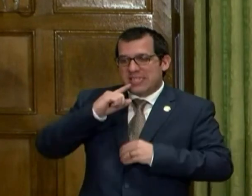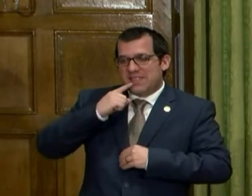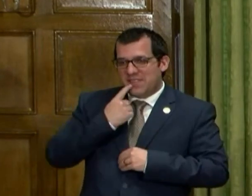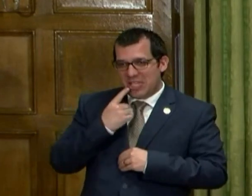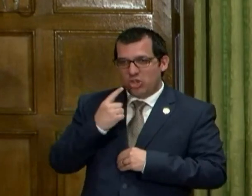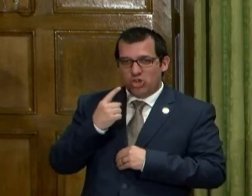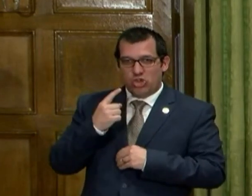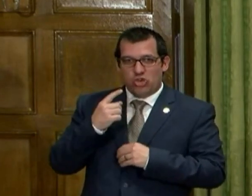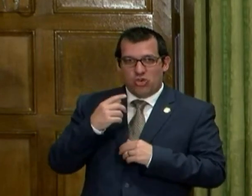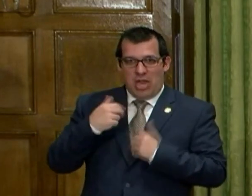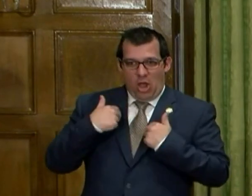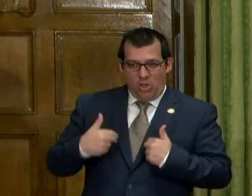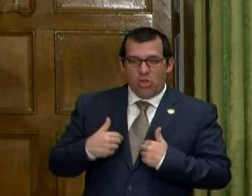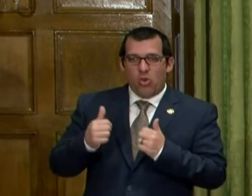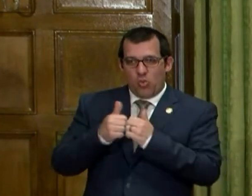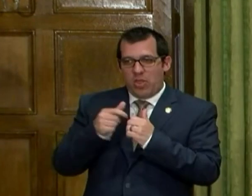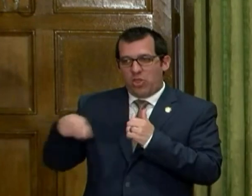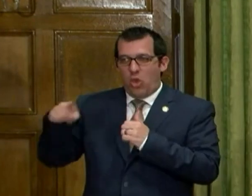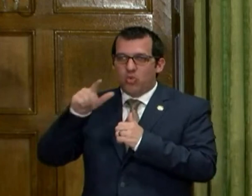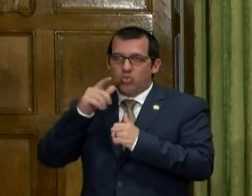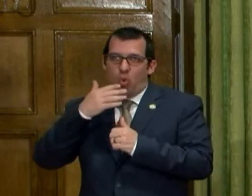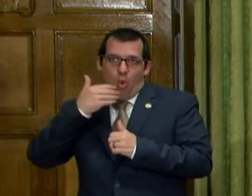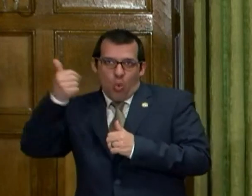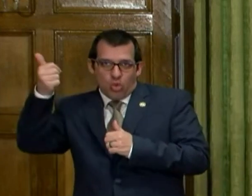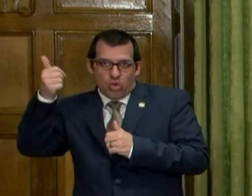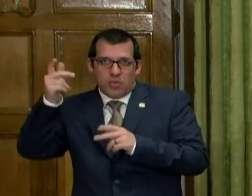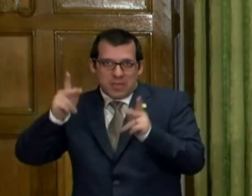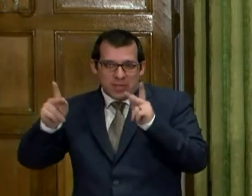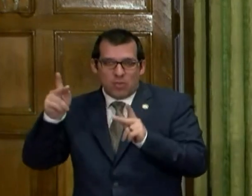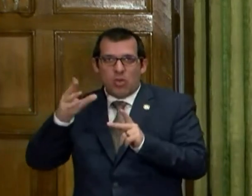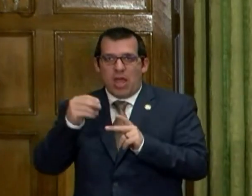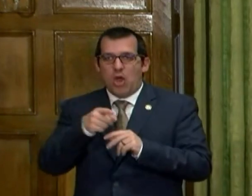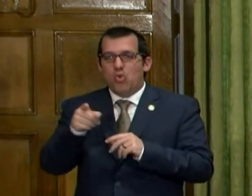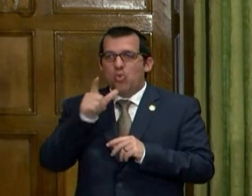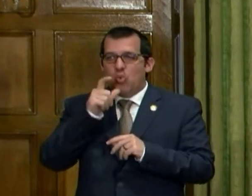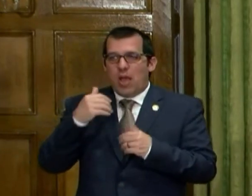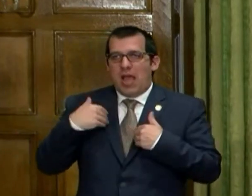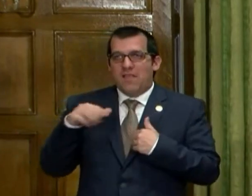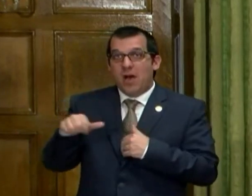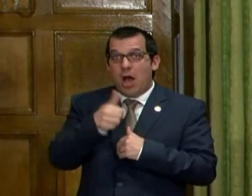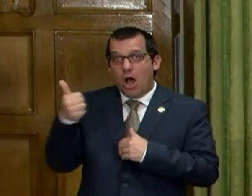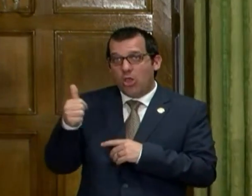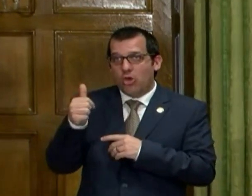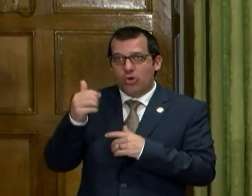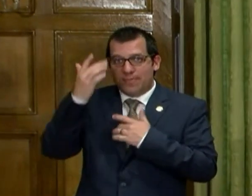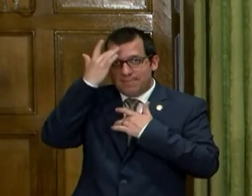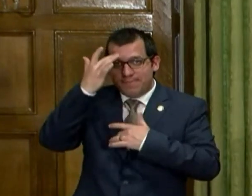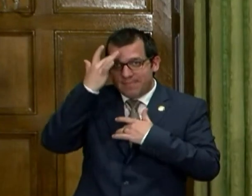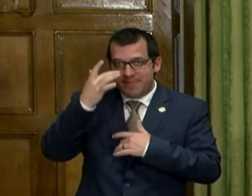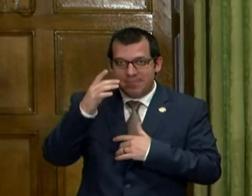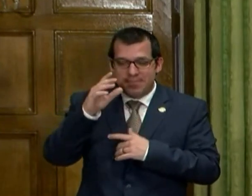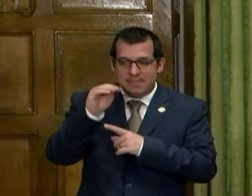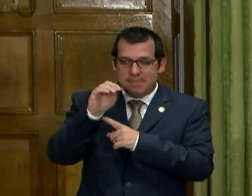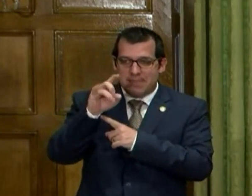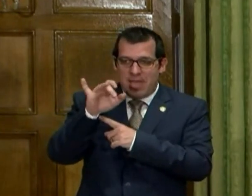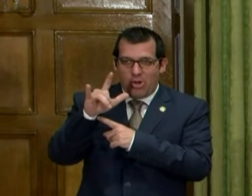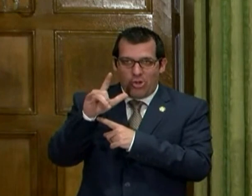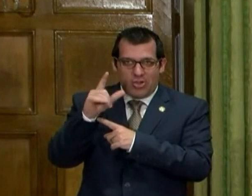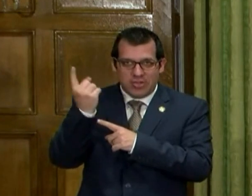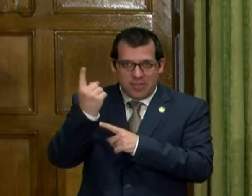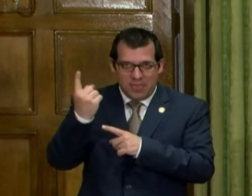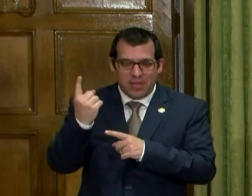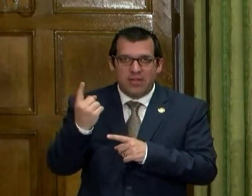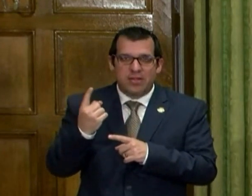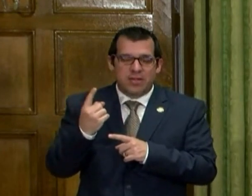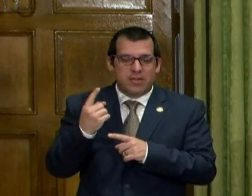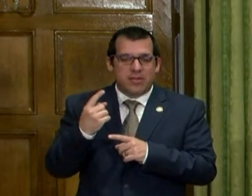outcomes is with those who are older and those who have underlying medical conditions. But